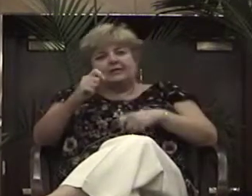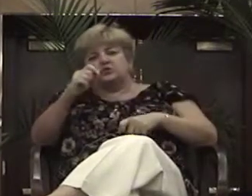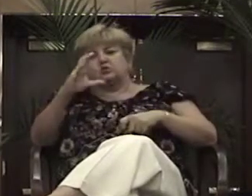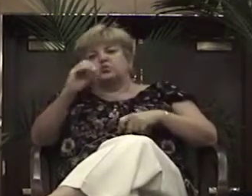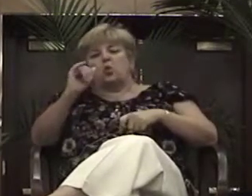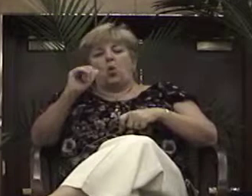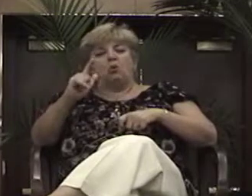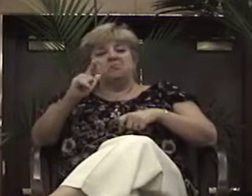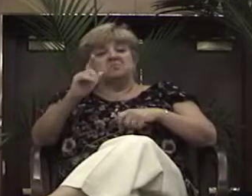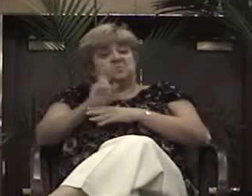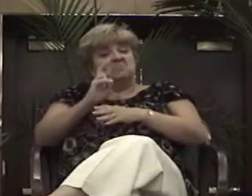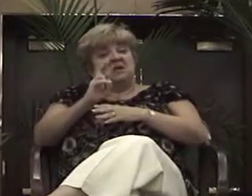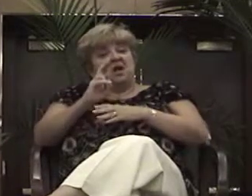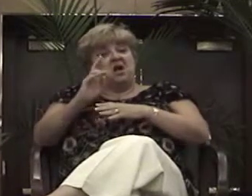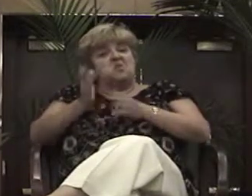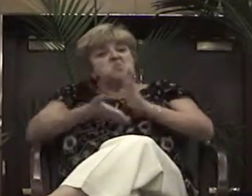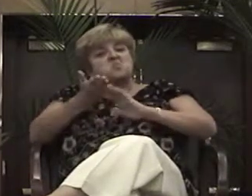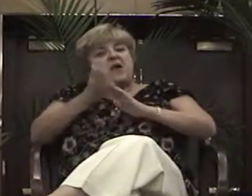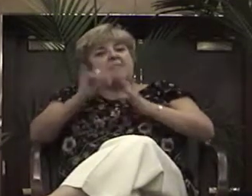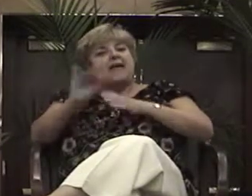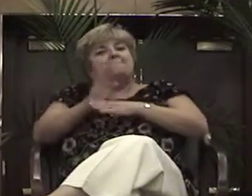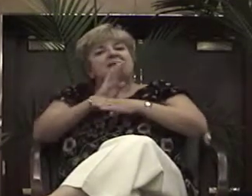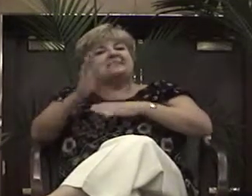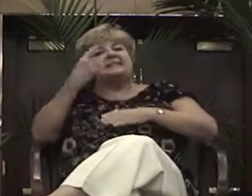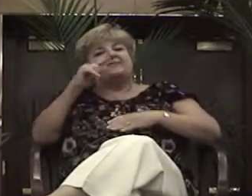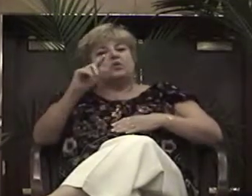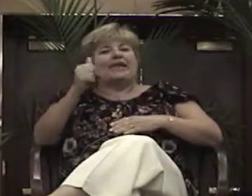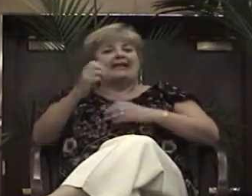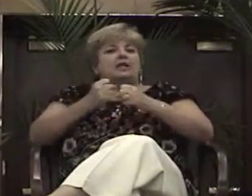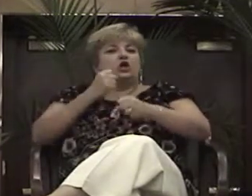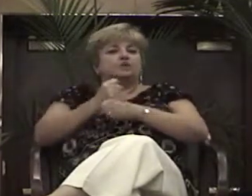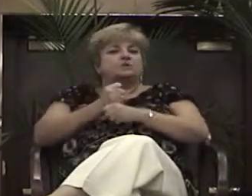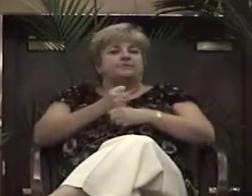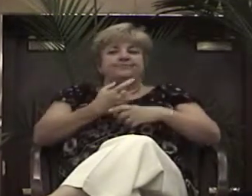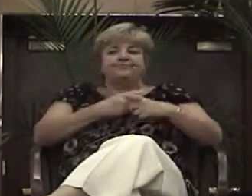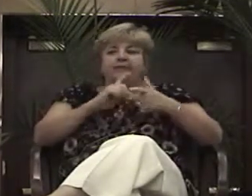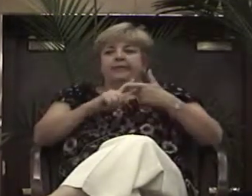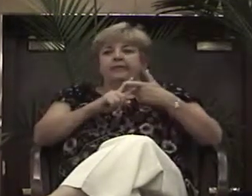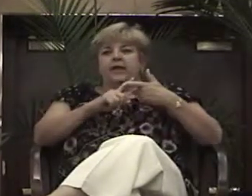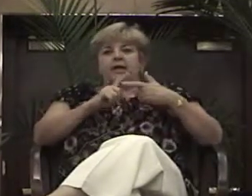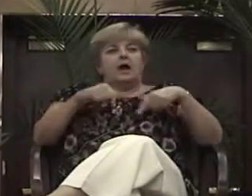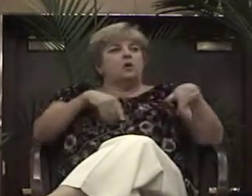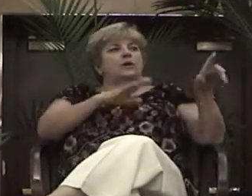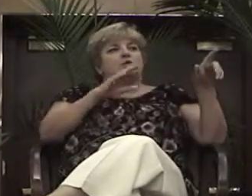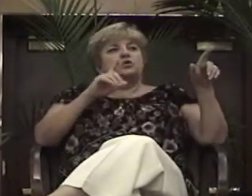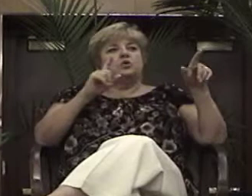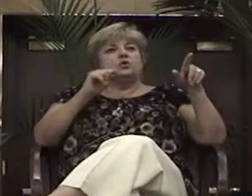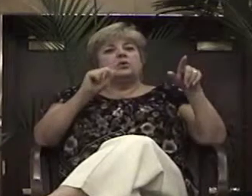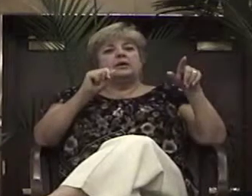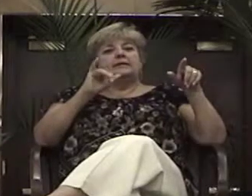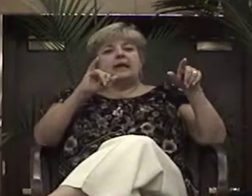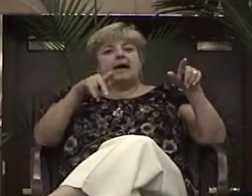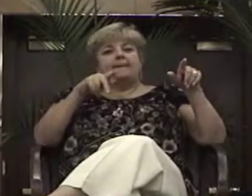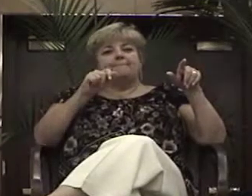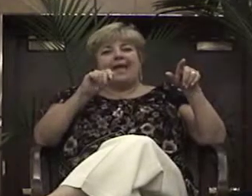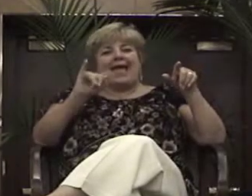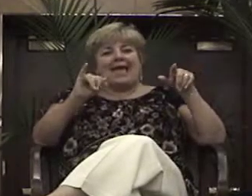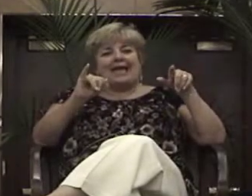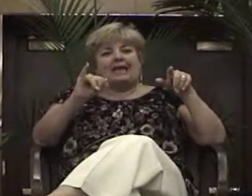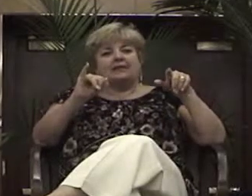years. Then I marketed the Able Walker. We went to Taipei and Taiwan and had that made. The mobility aid, there's one right here